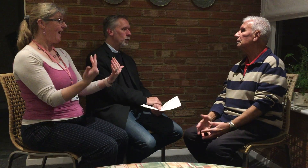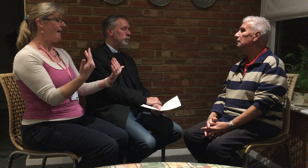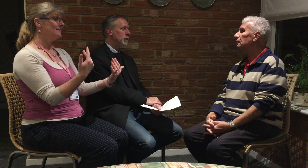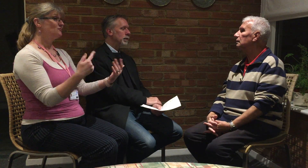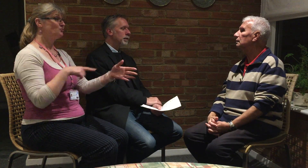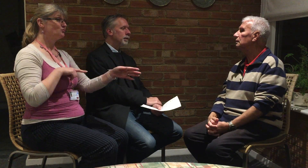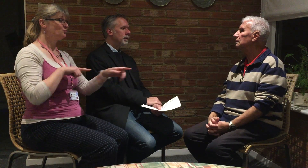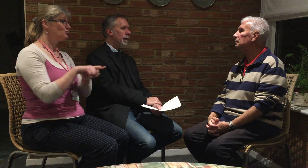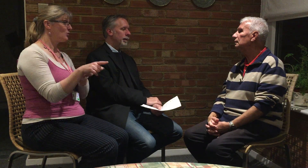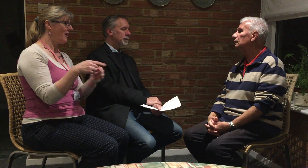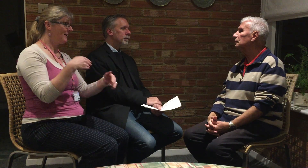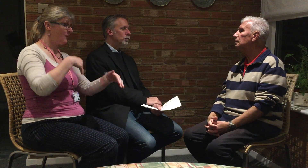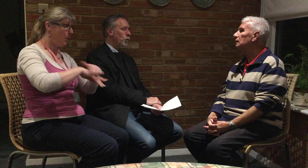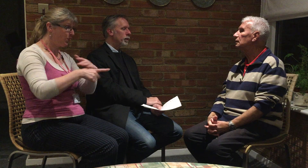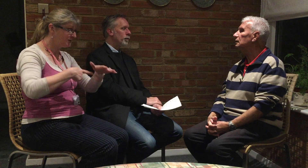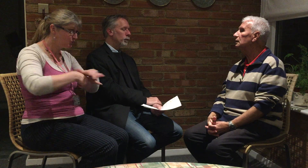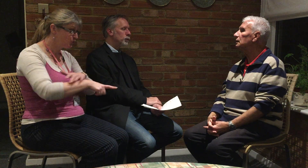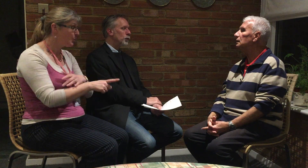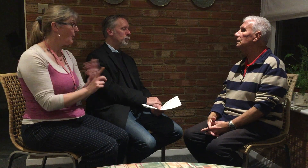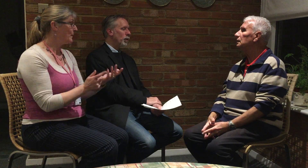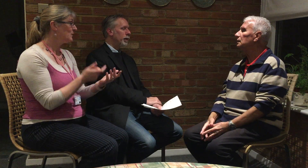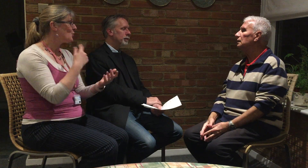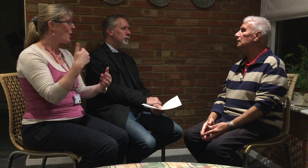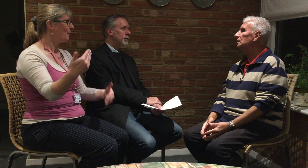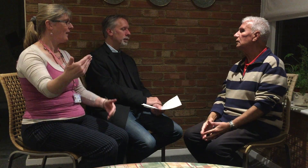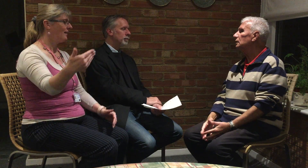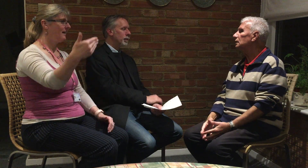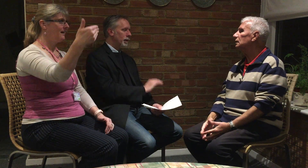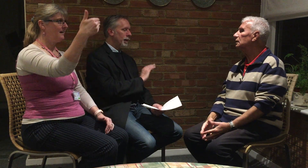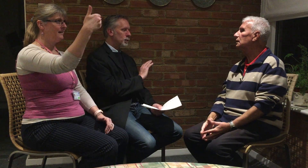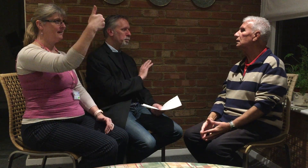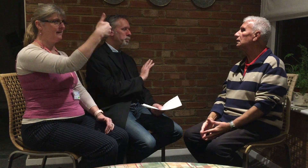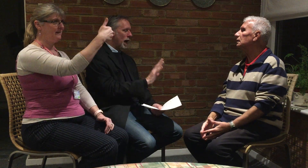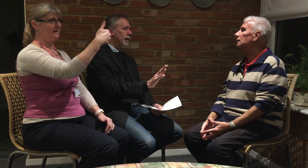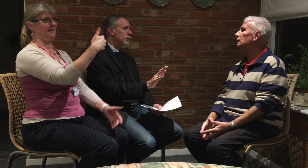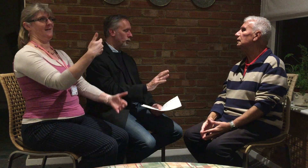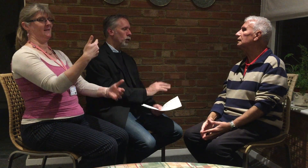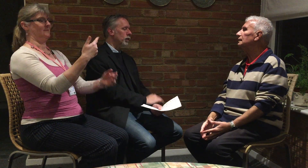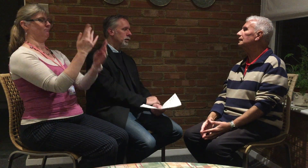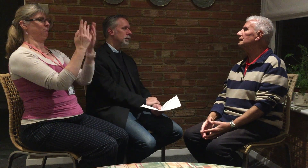home, it's one of those tube lines that is packed full.